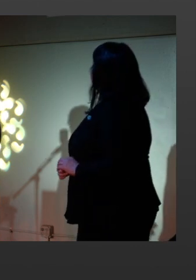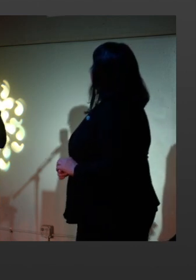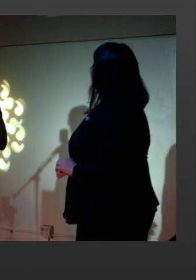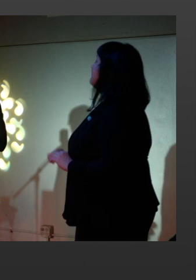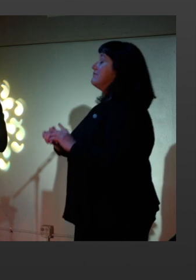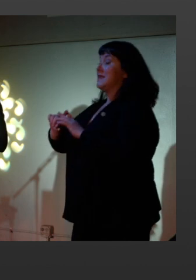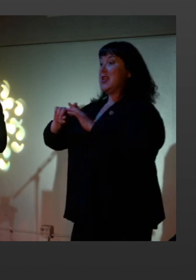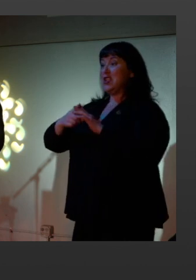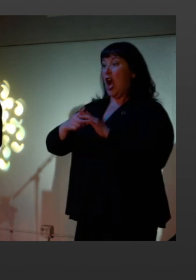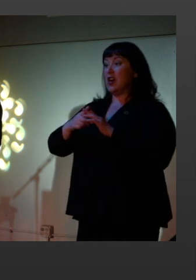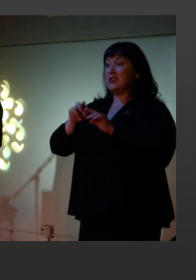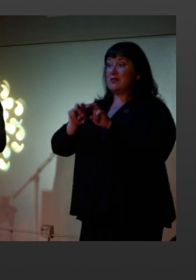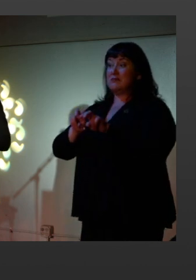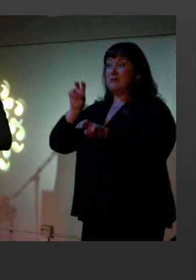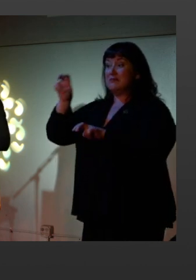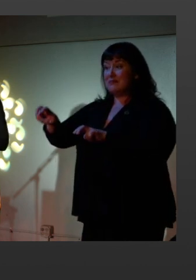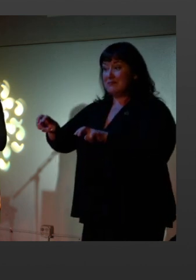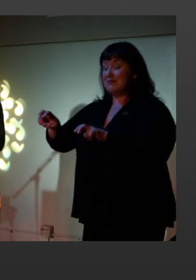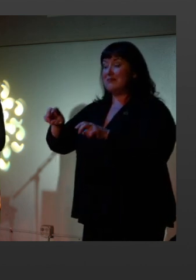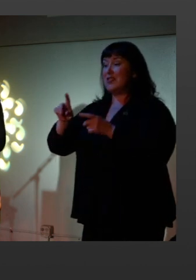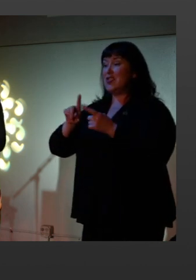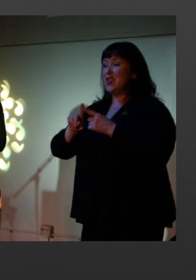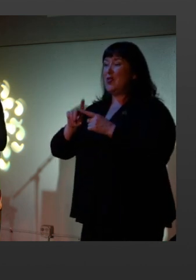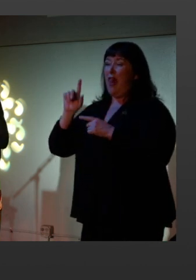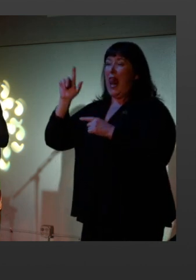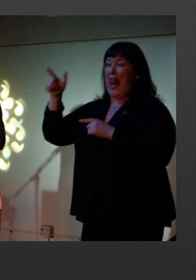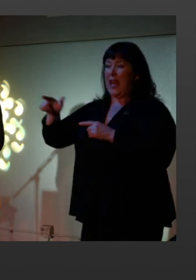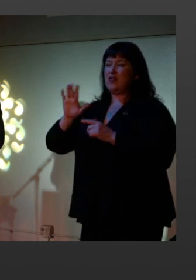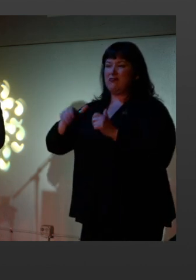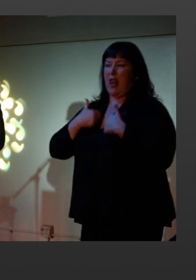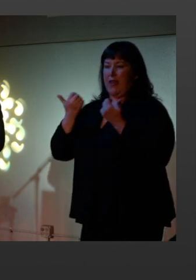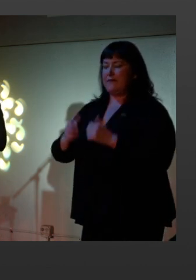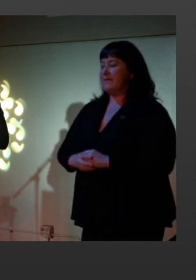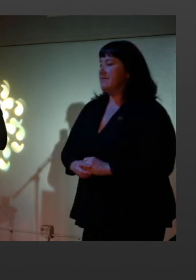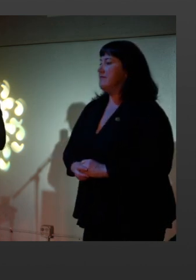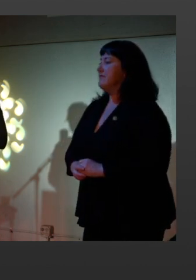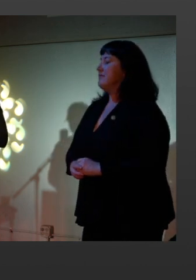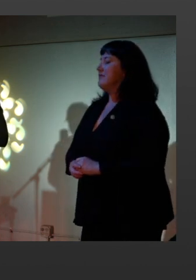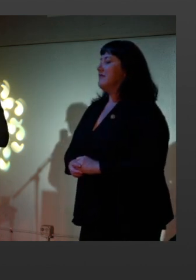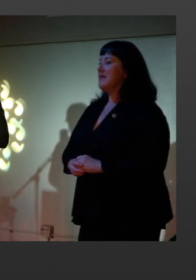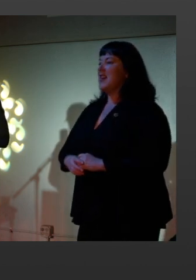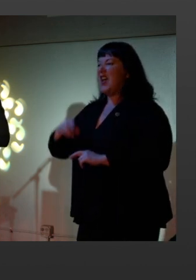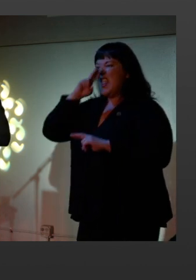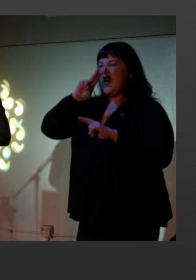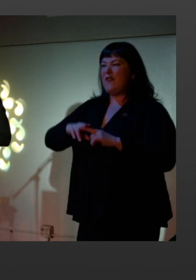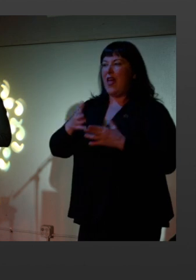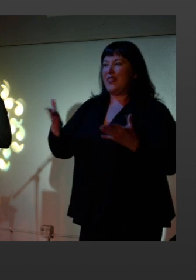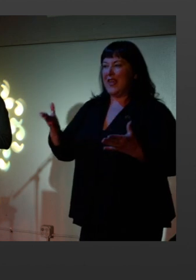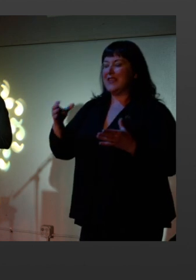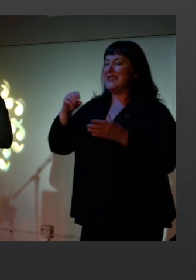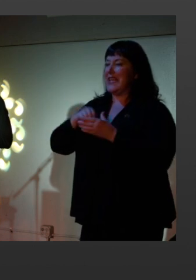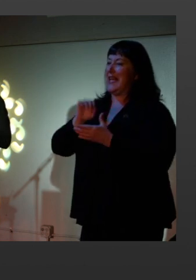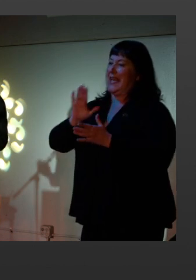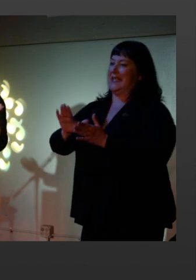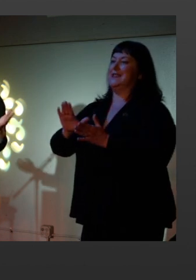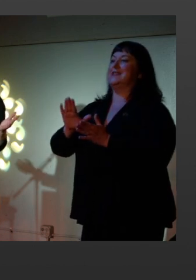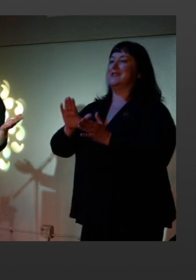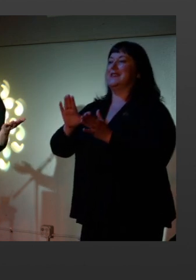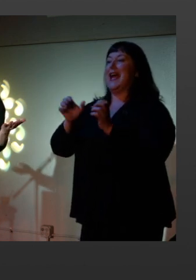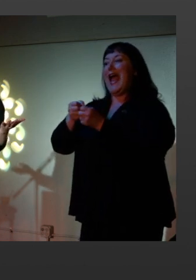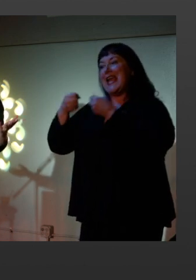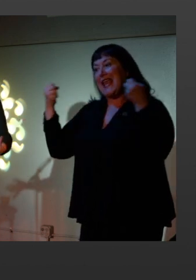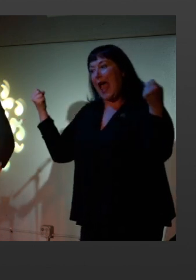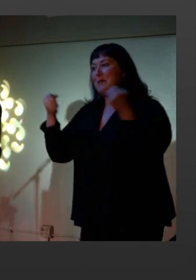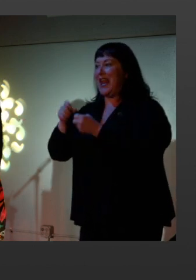We'll start by jumping ahead to Rudolf's later life, because the fun stuff is in his Kunstkammer, his cabinet